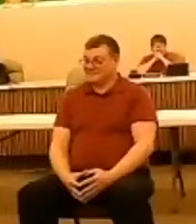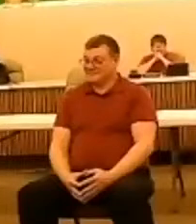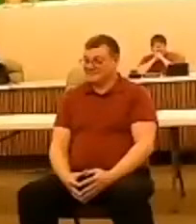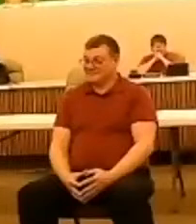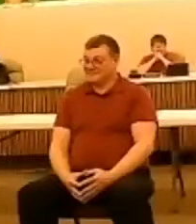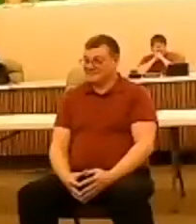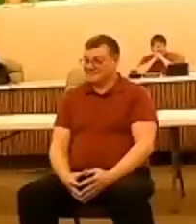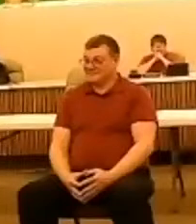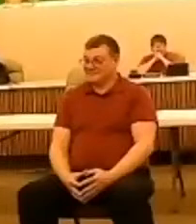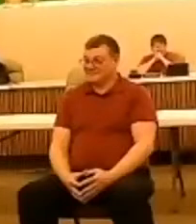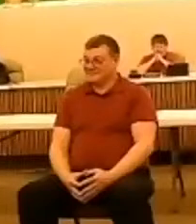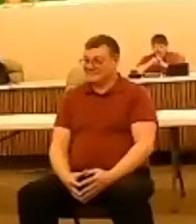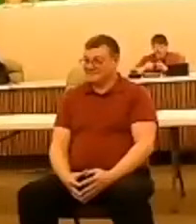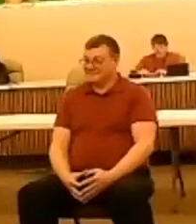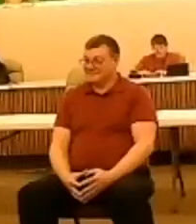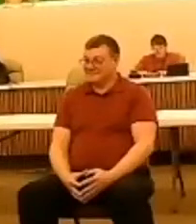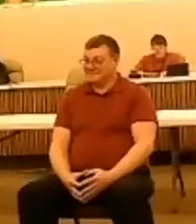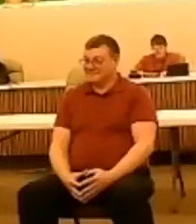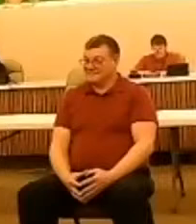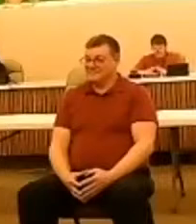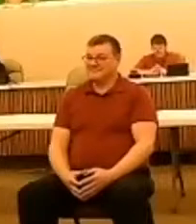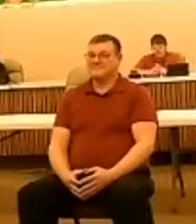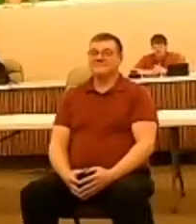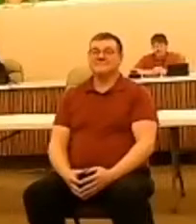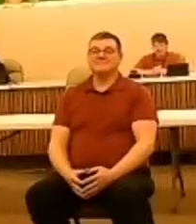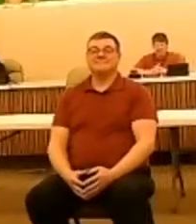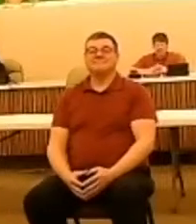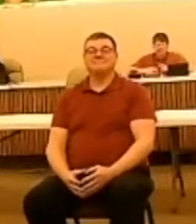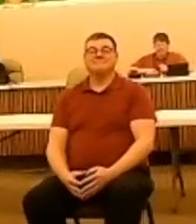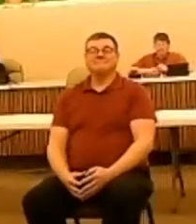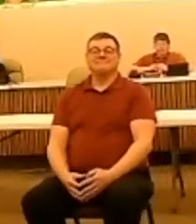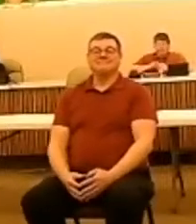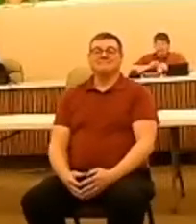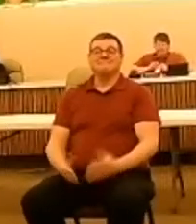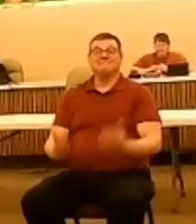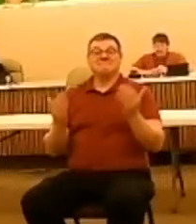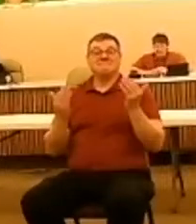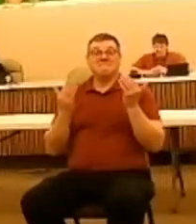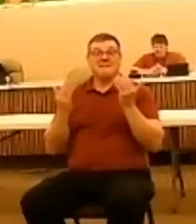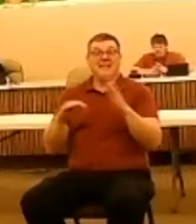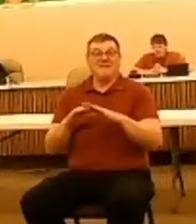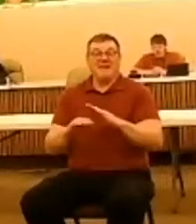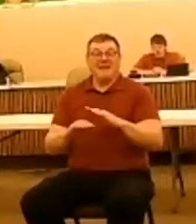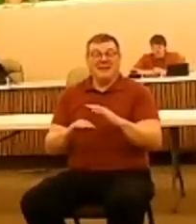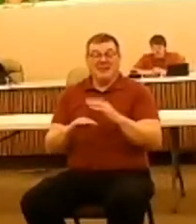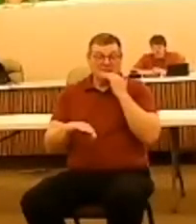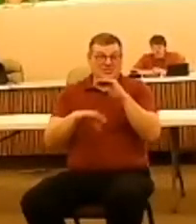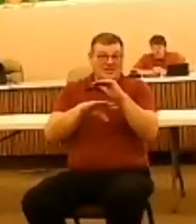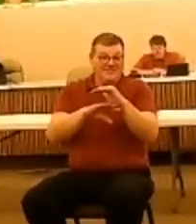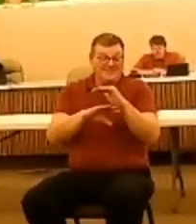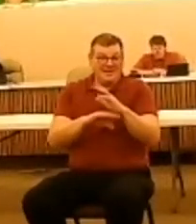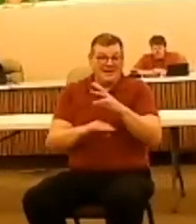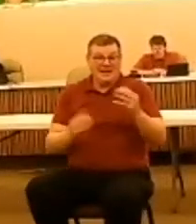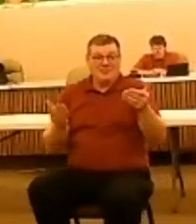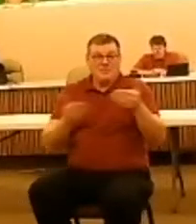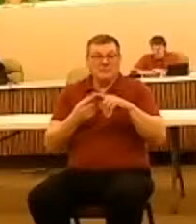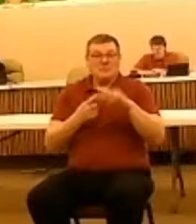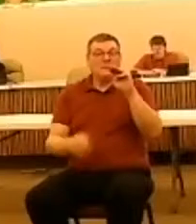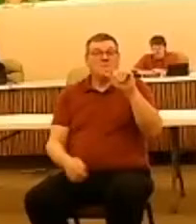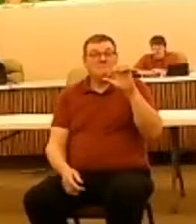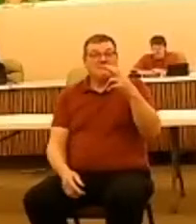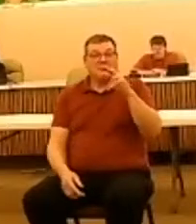Cookies. Cookies. All right, we are live on YouTube. Great. Good evening. Welcome to the March